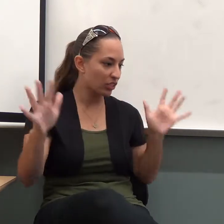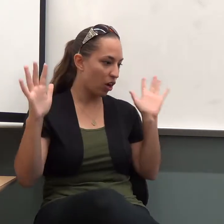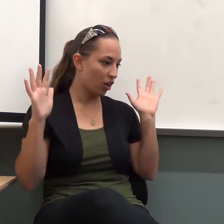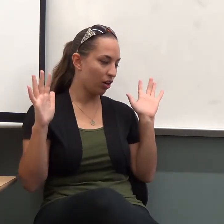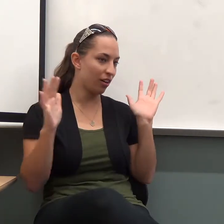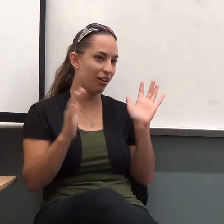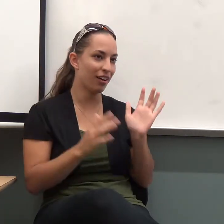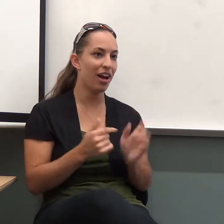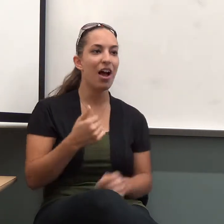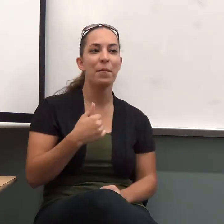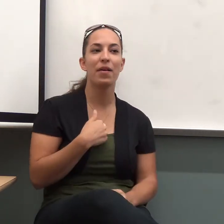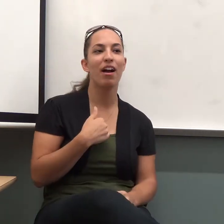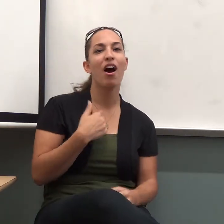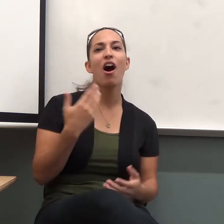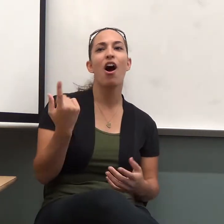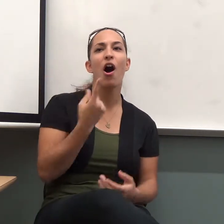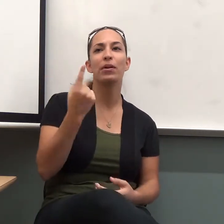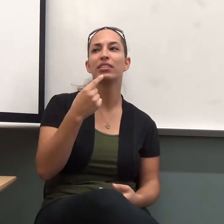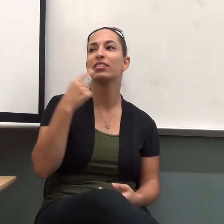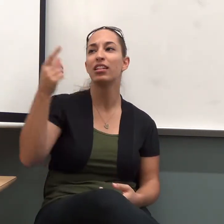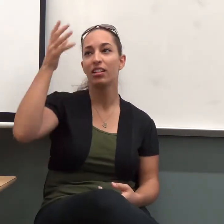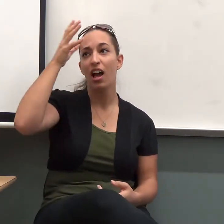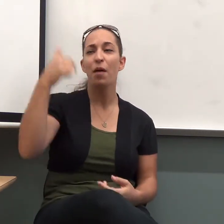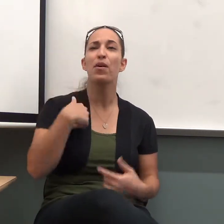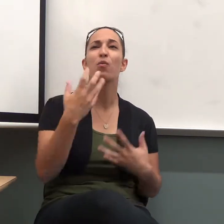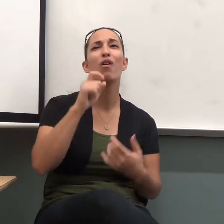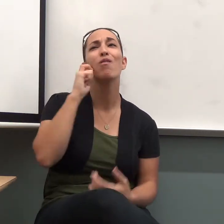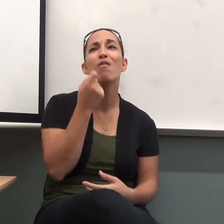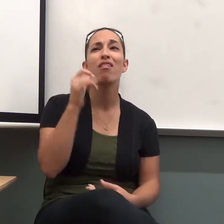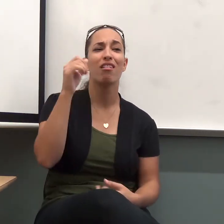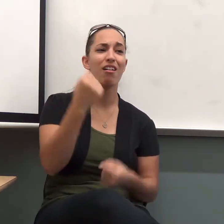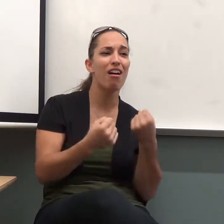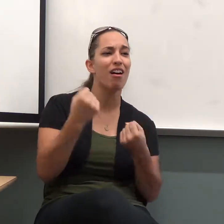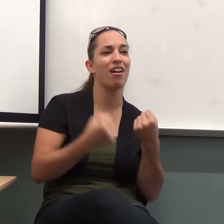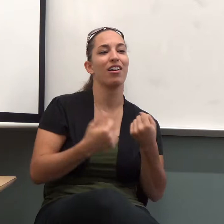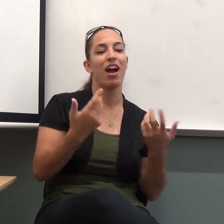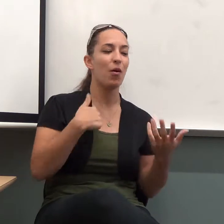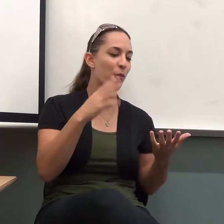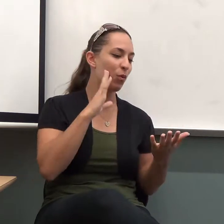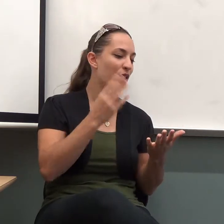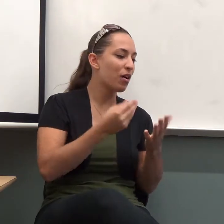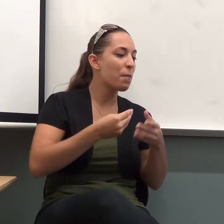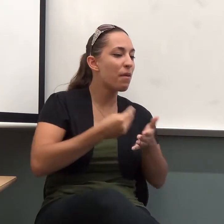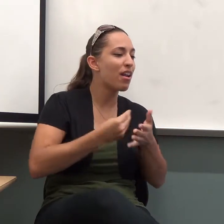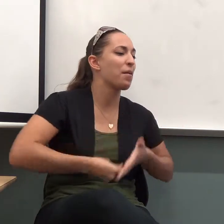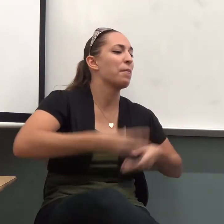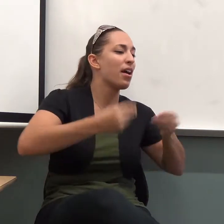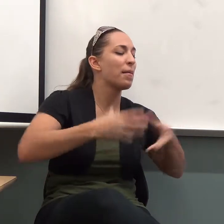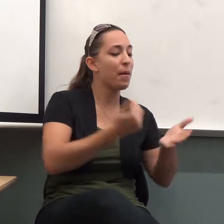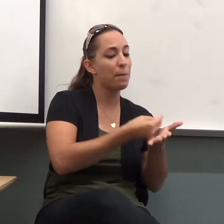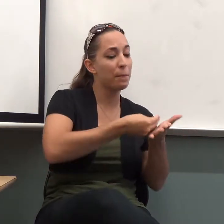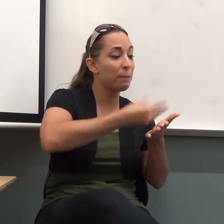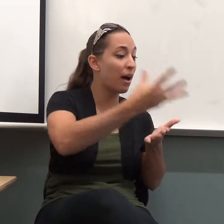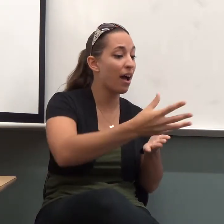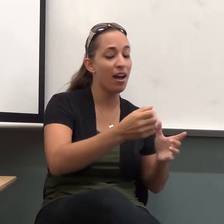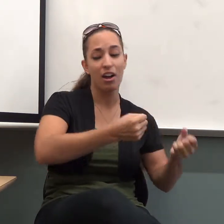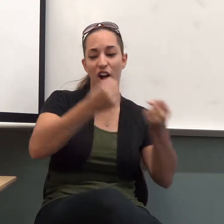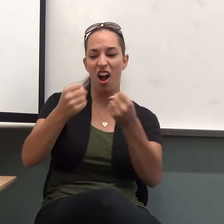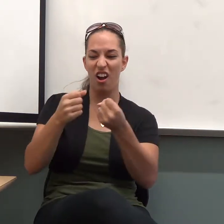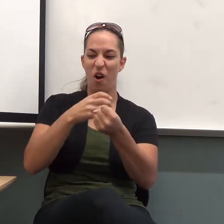bring junkers home and tell them I was going to fix them up. Future cars that take from point A to point B without touching your driving